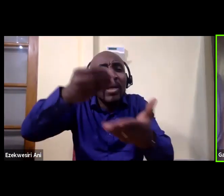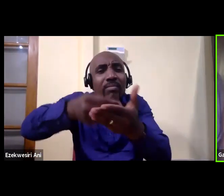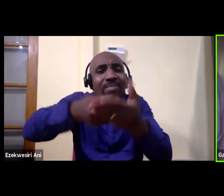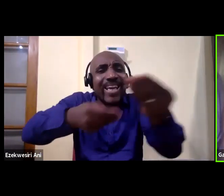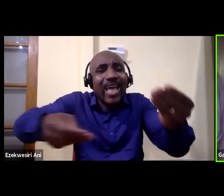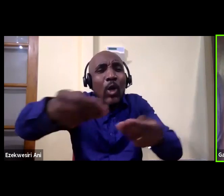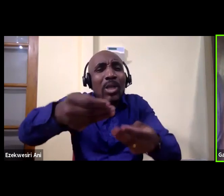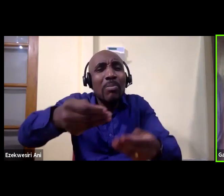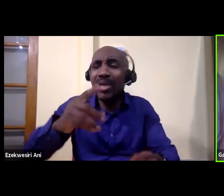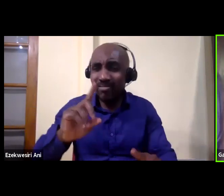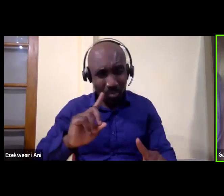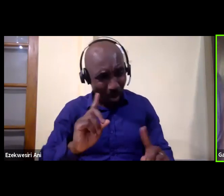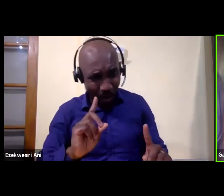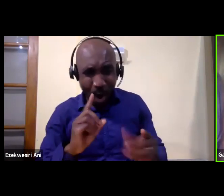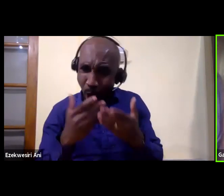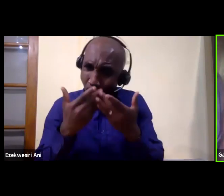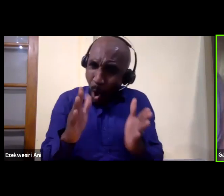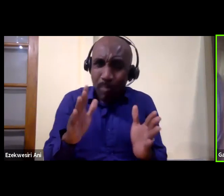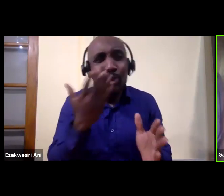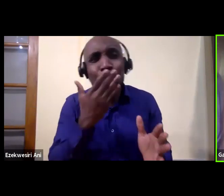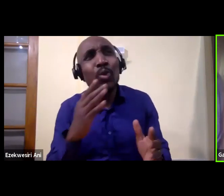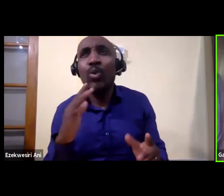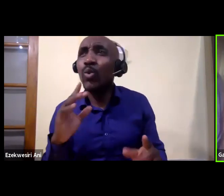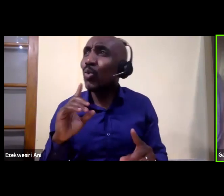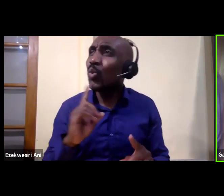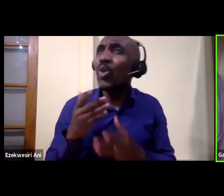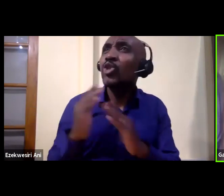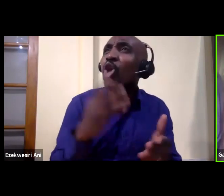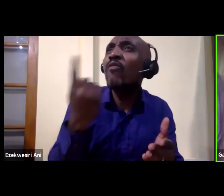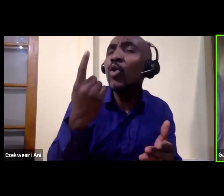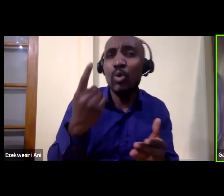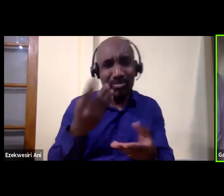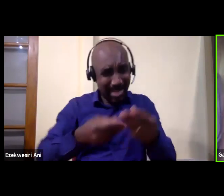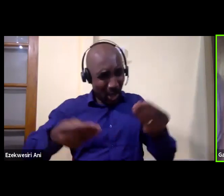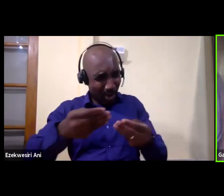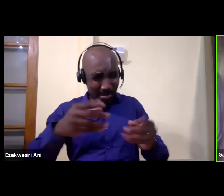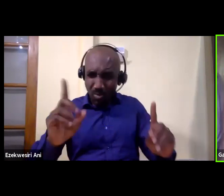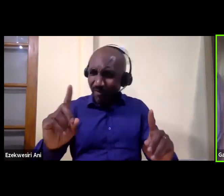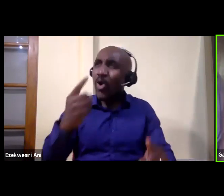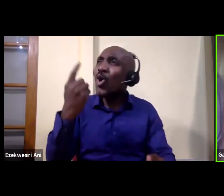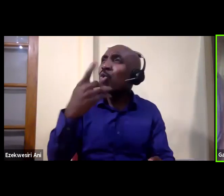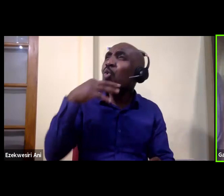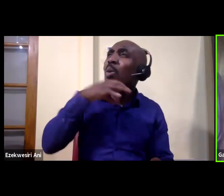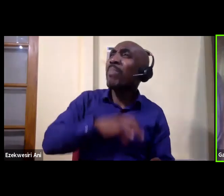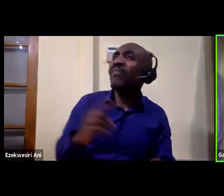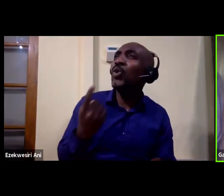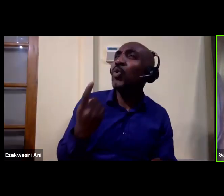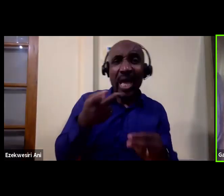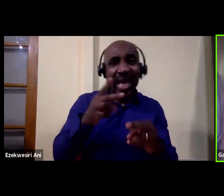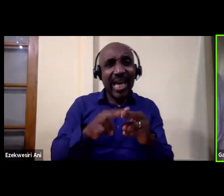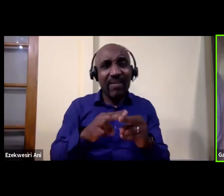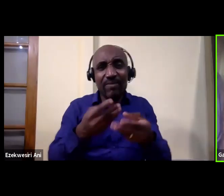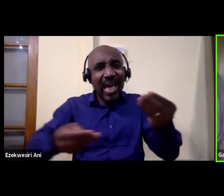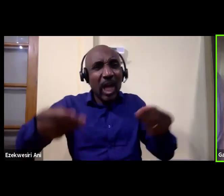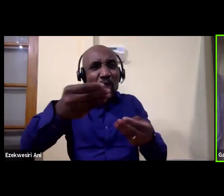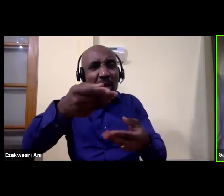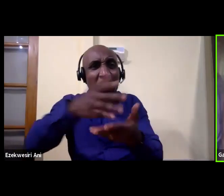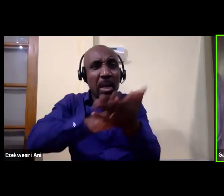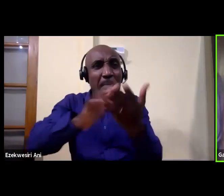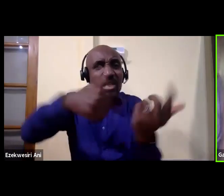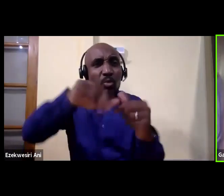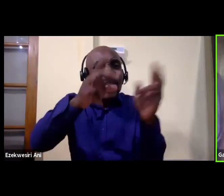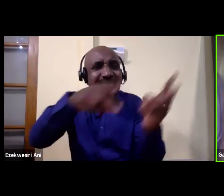open the schools, we have to do this for the economy. Well, if the economy is going to kill us, then the economy is not